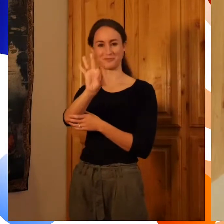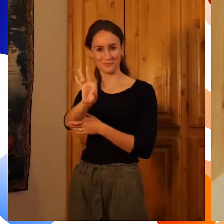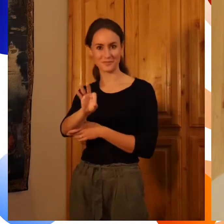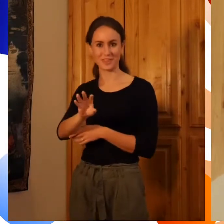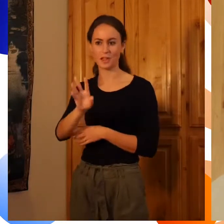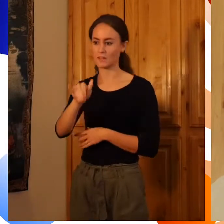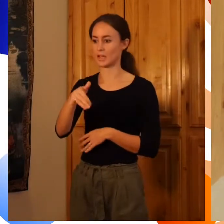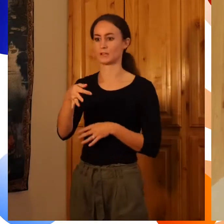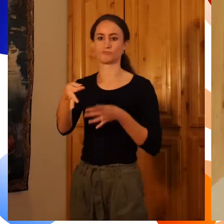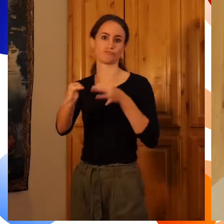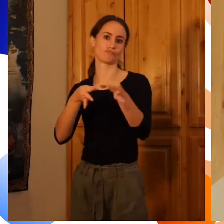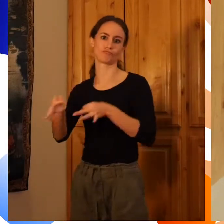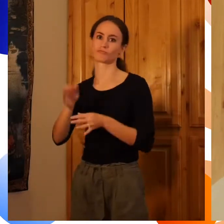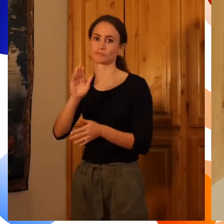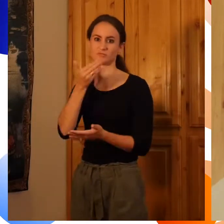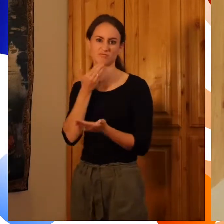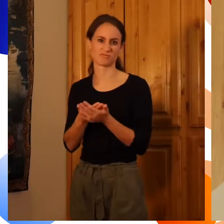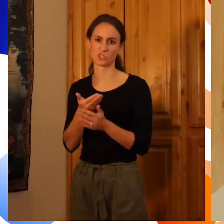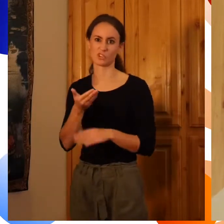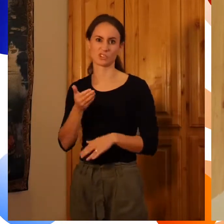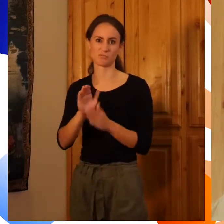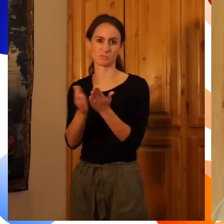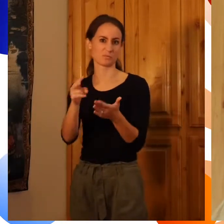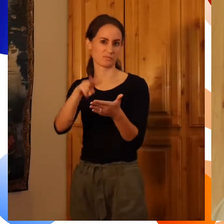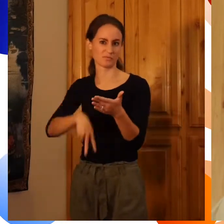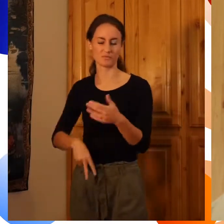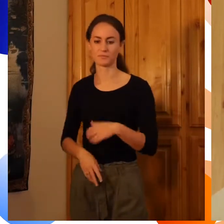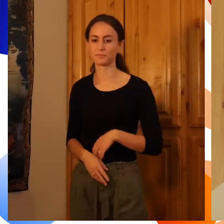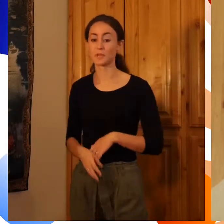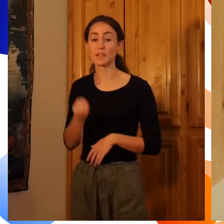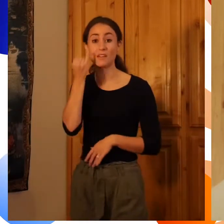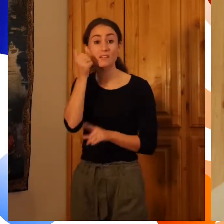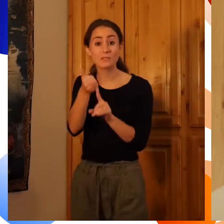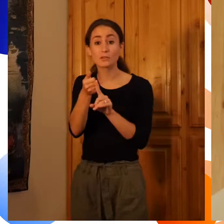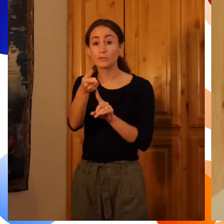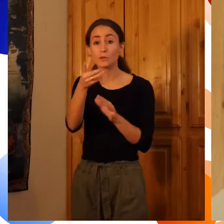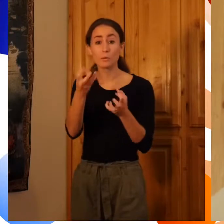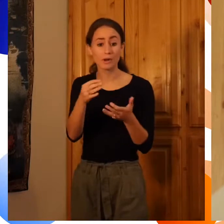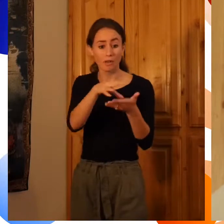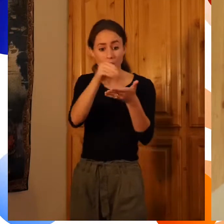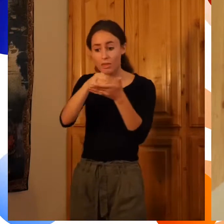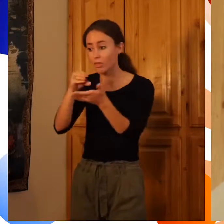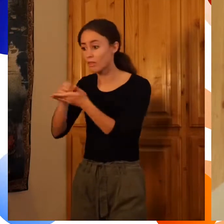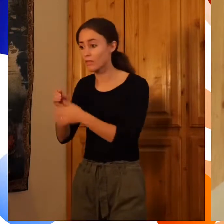cultures from Europe, Northern Europe, this is a great start.